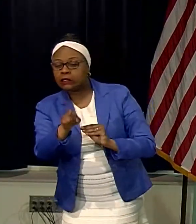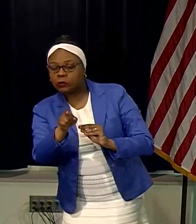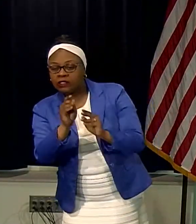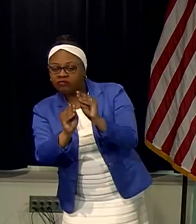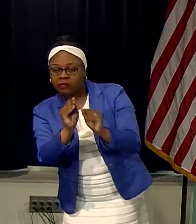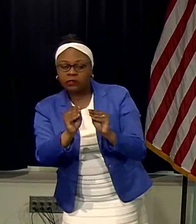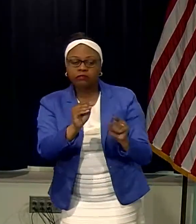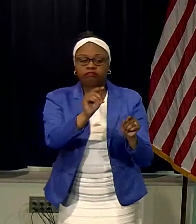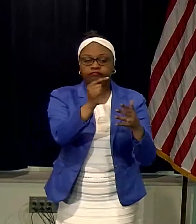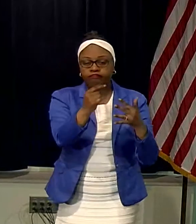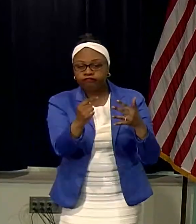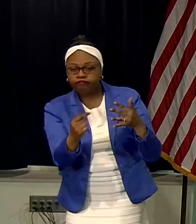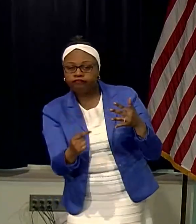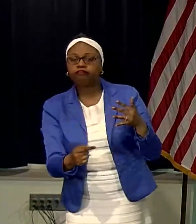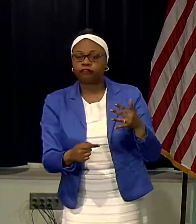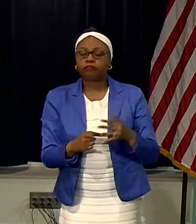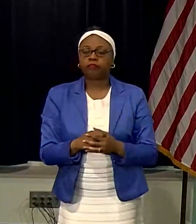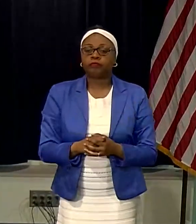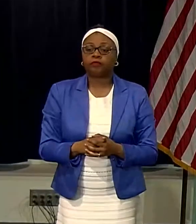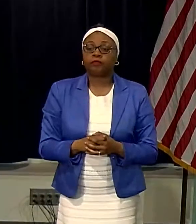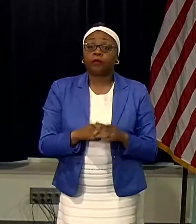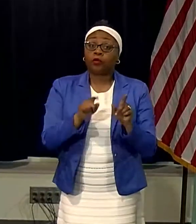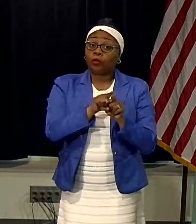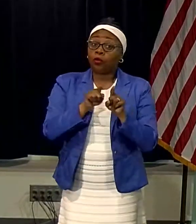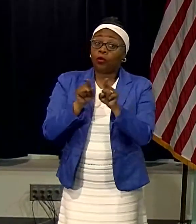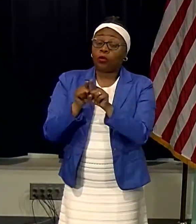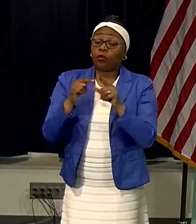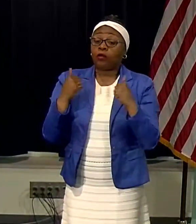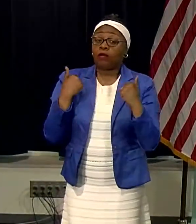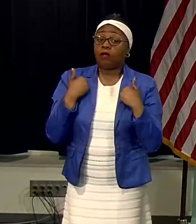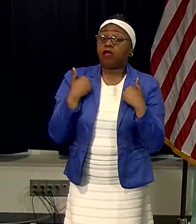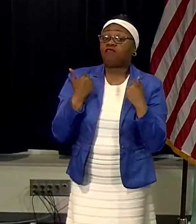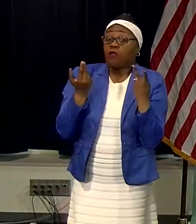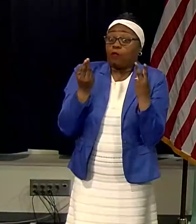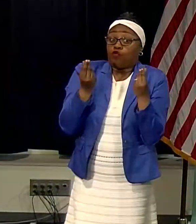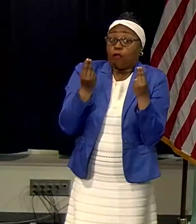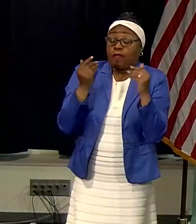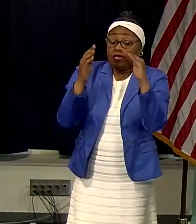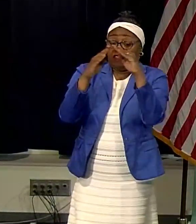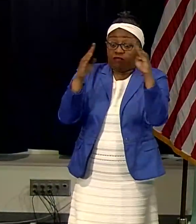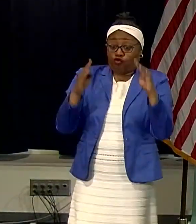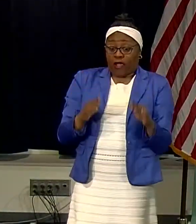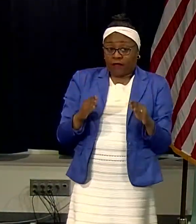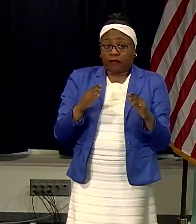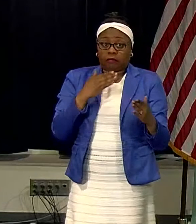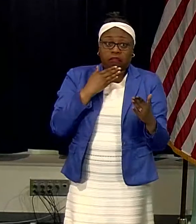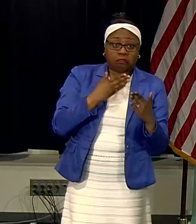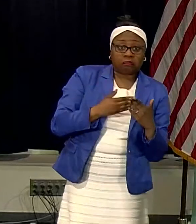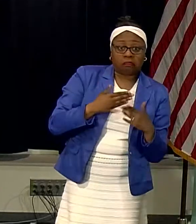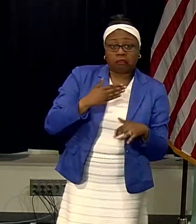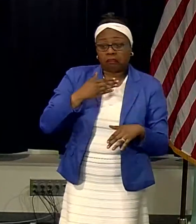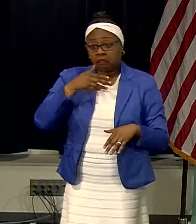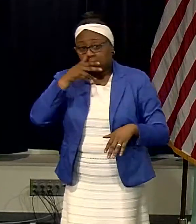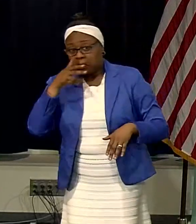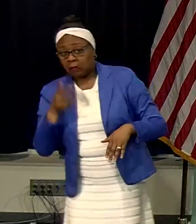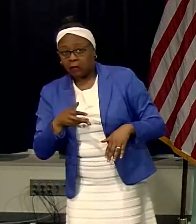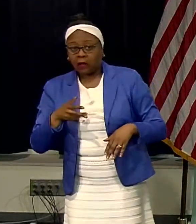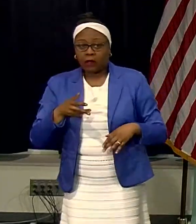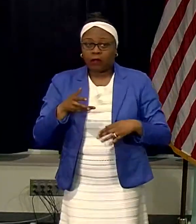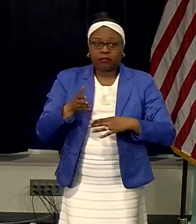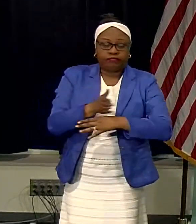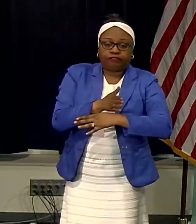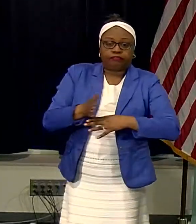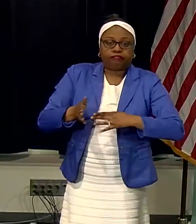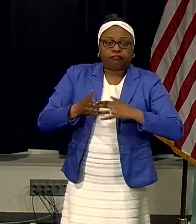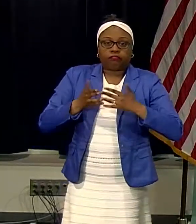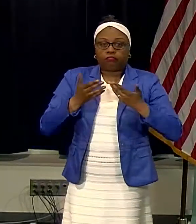your eye. We also have a property condition report. Now, the property walkthrough guide is general for all DLBA properties,